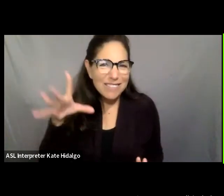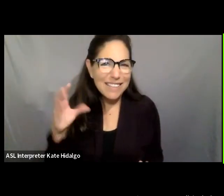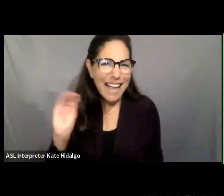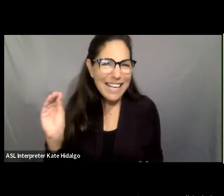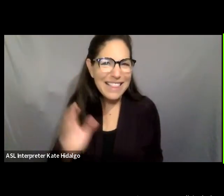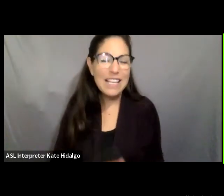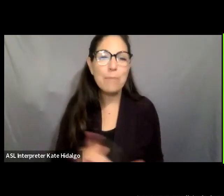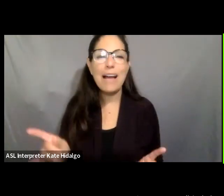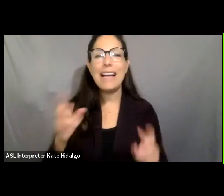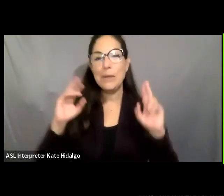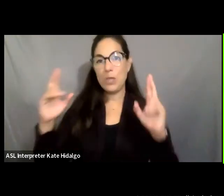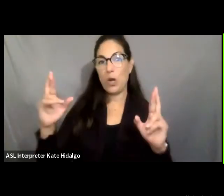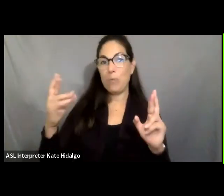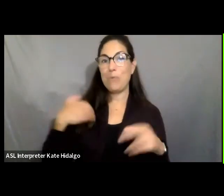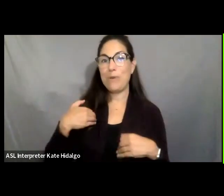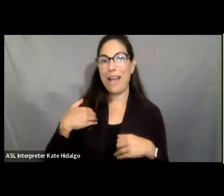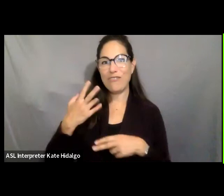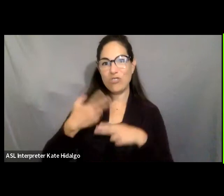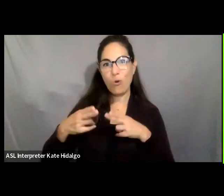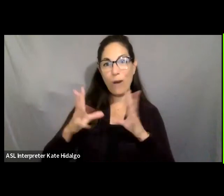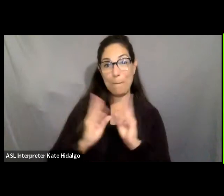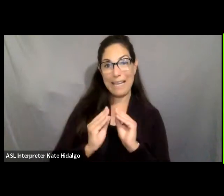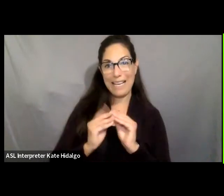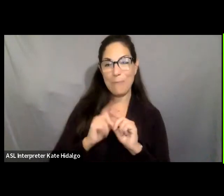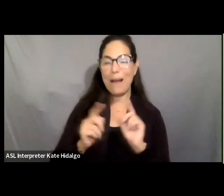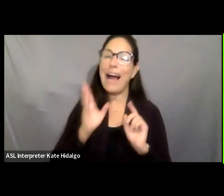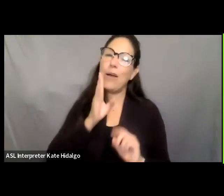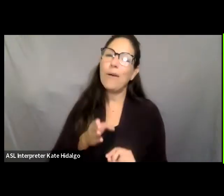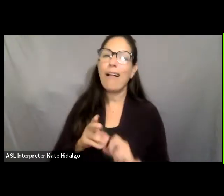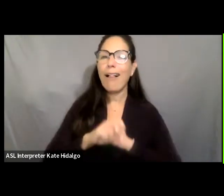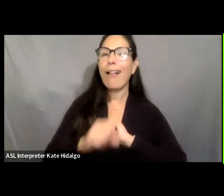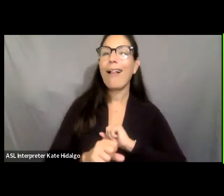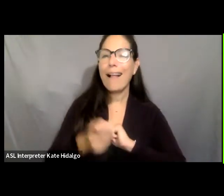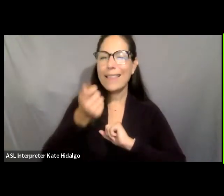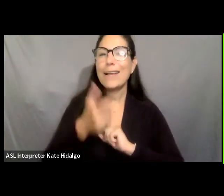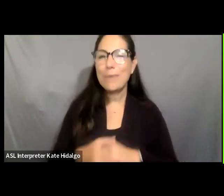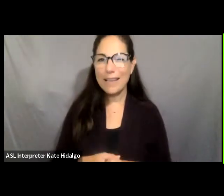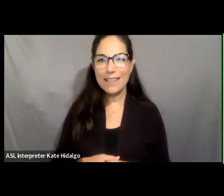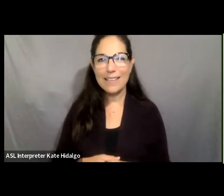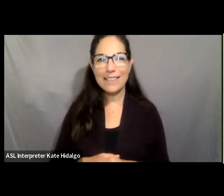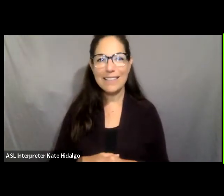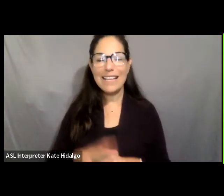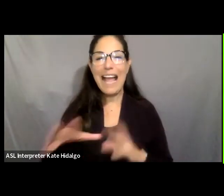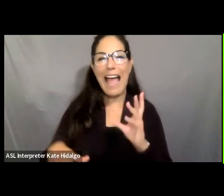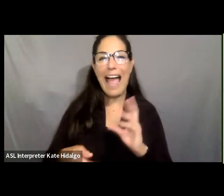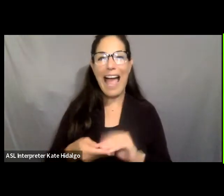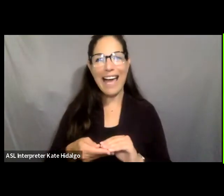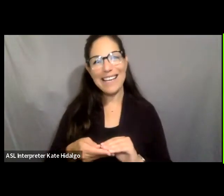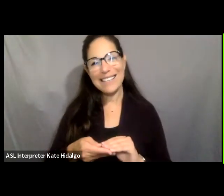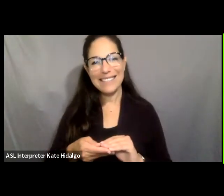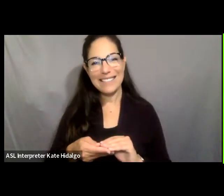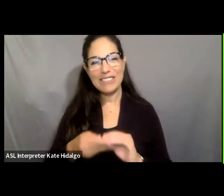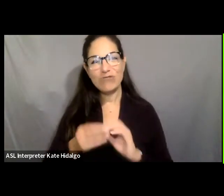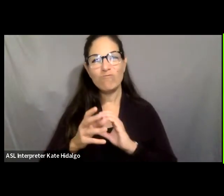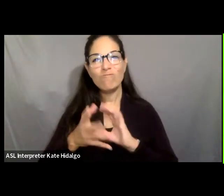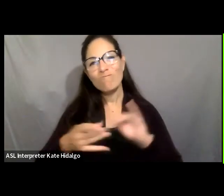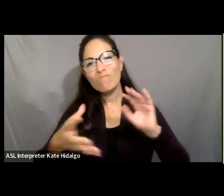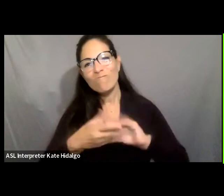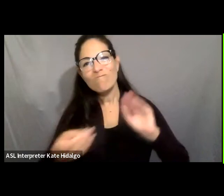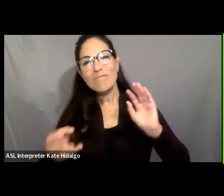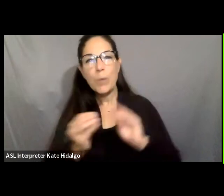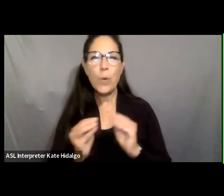Well, I was hoping that we'd have a short meeting, but I'm going to put a log on the fire here just to, I